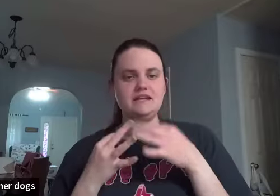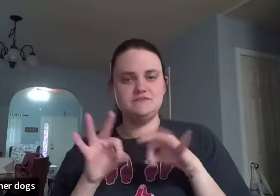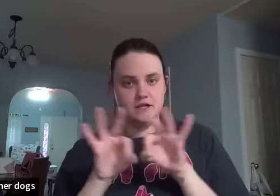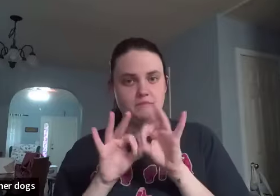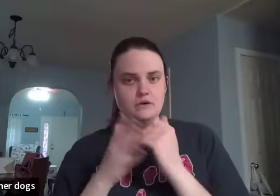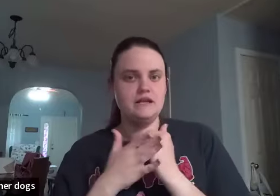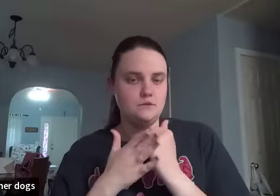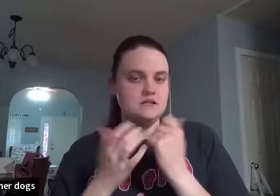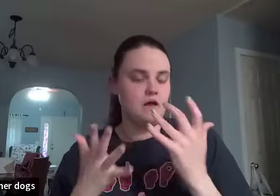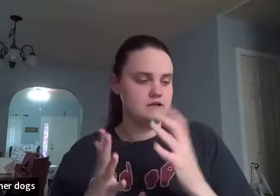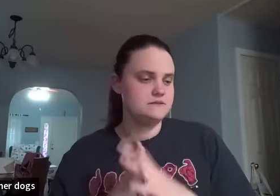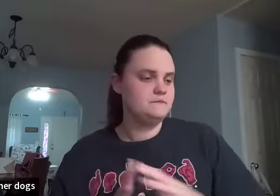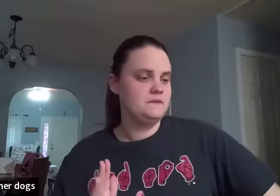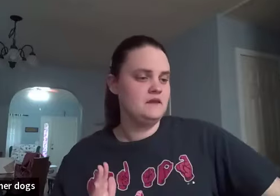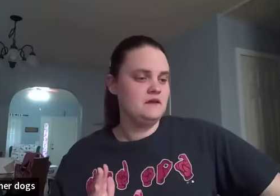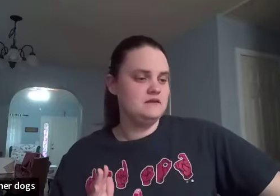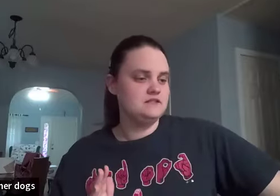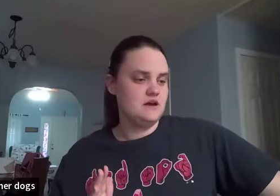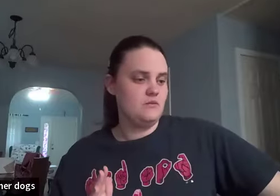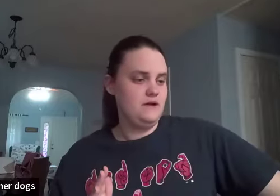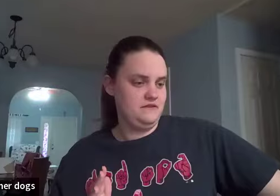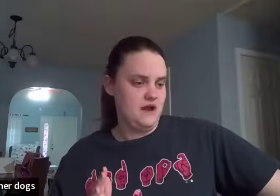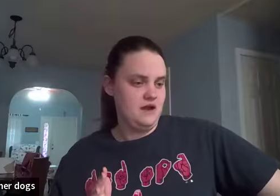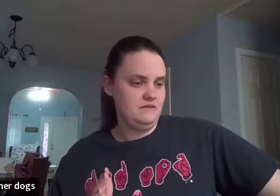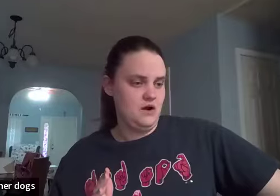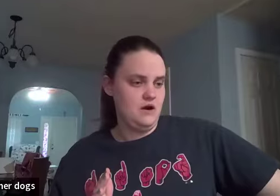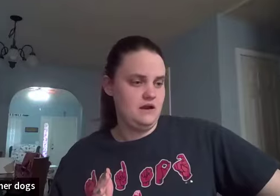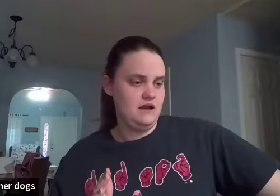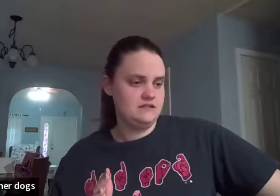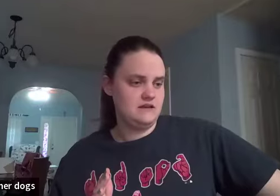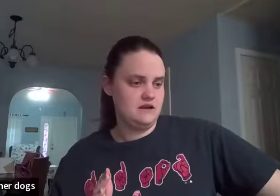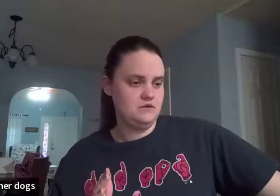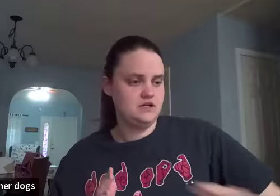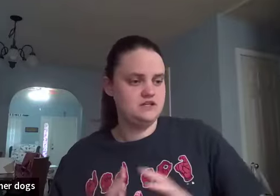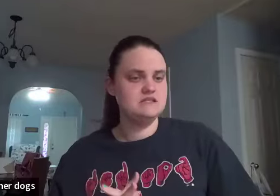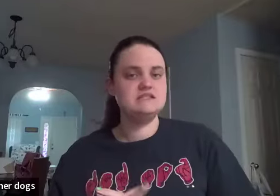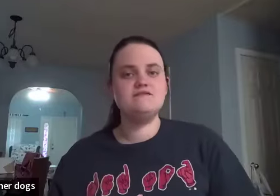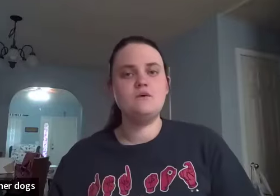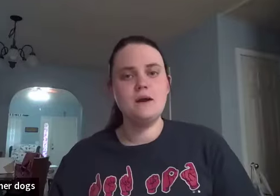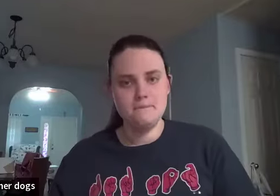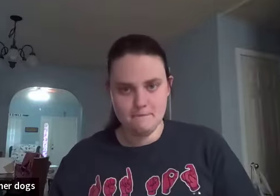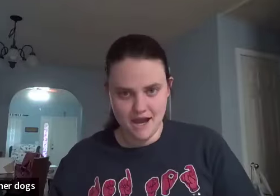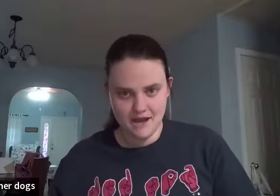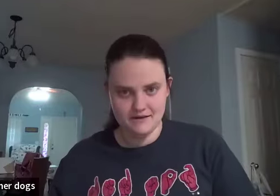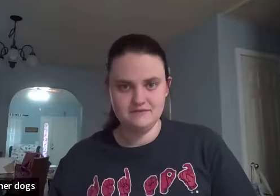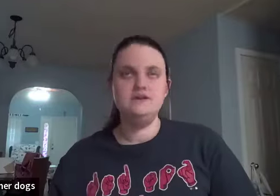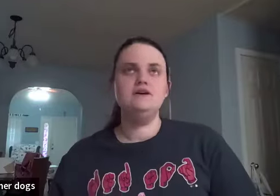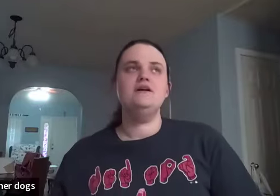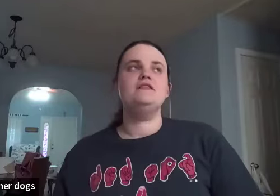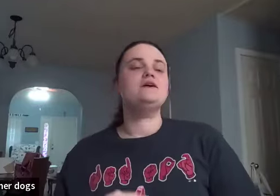It is very important. It helps a lot. So with that, our next sign we're going to do is the sign for mad. There